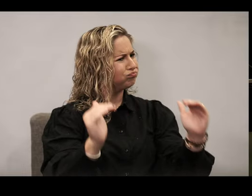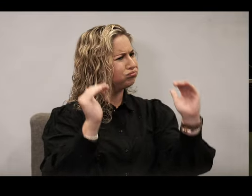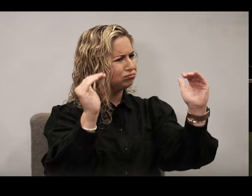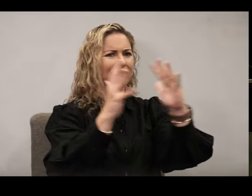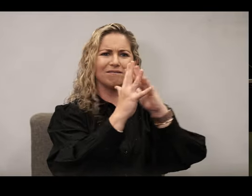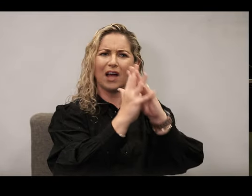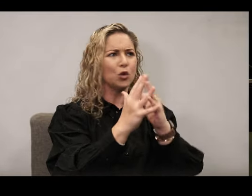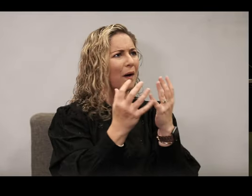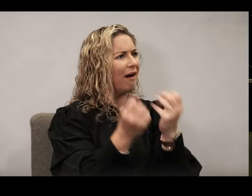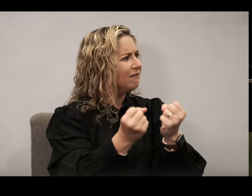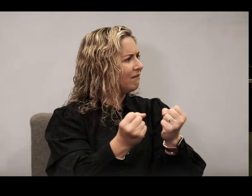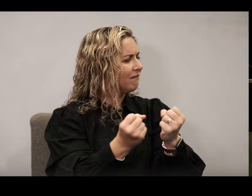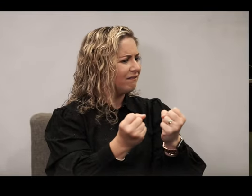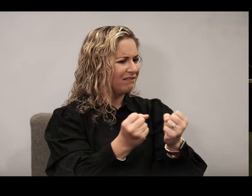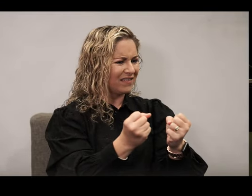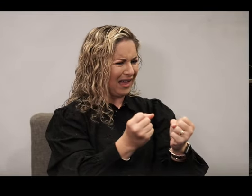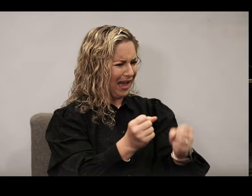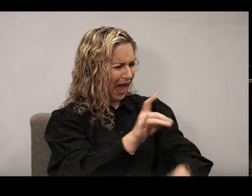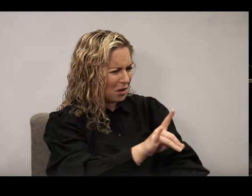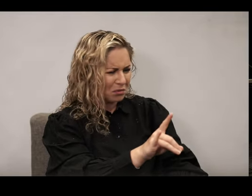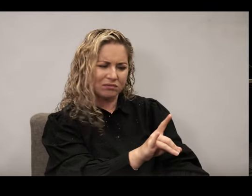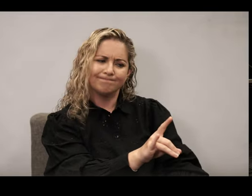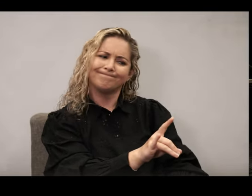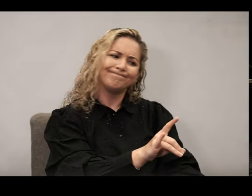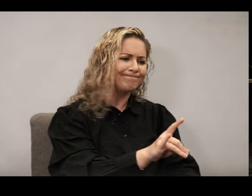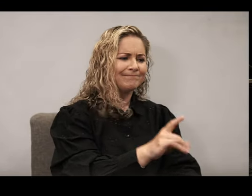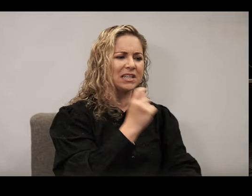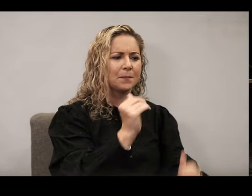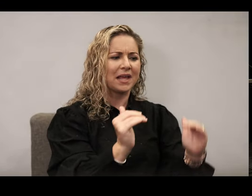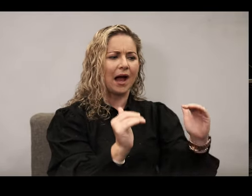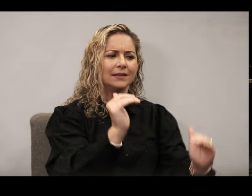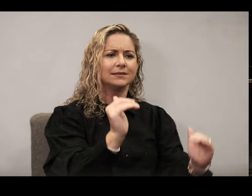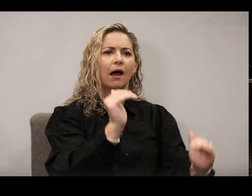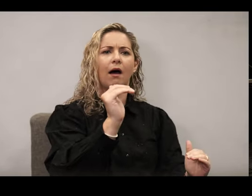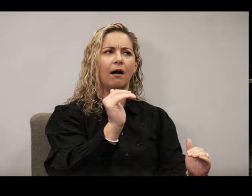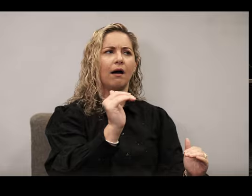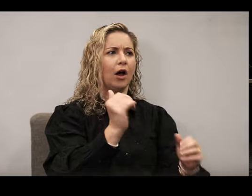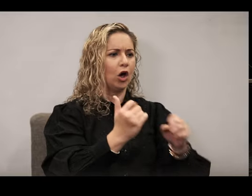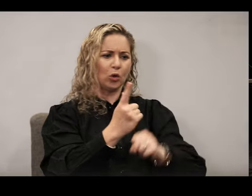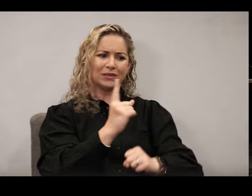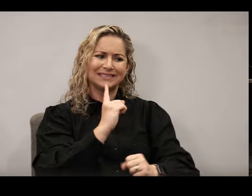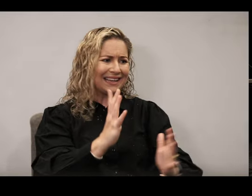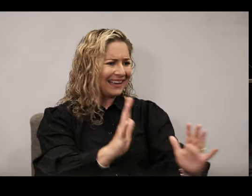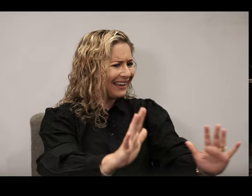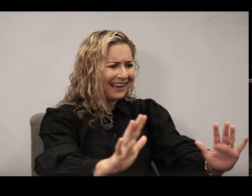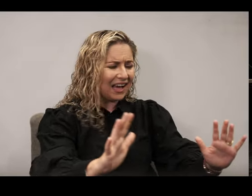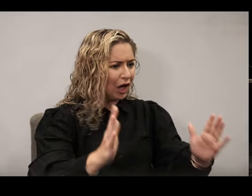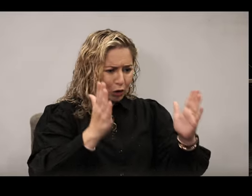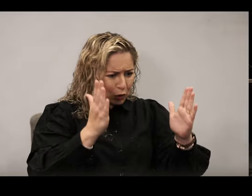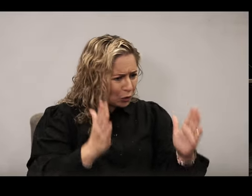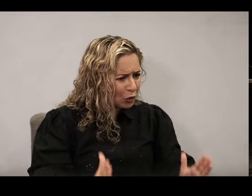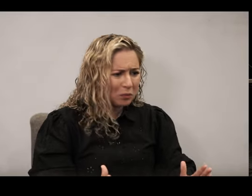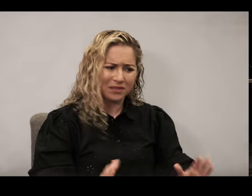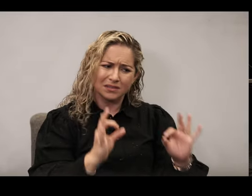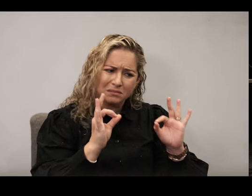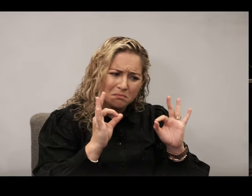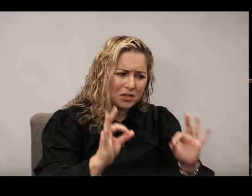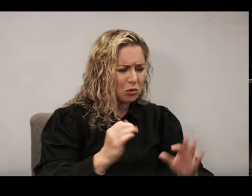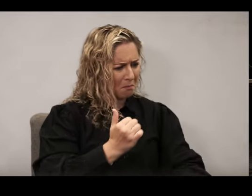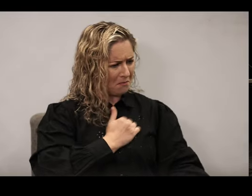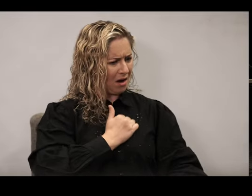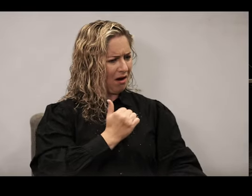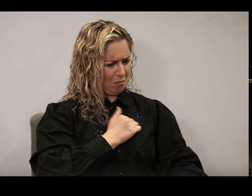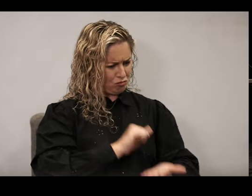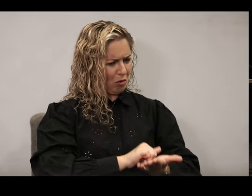are the very stamp of God. Humans are the images of God upon this planet, shining forth His glory. And as